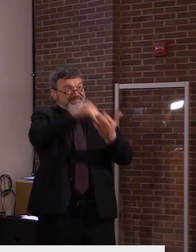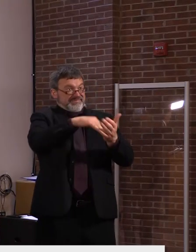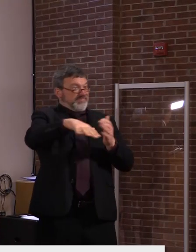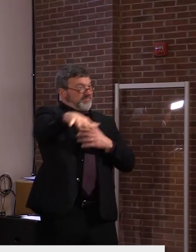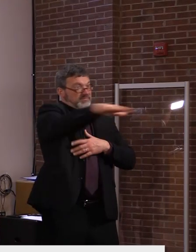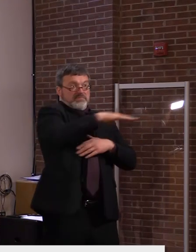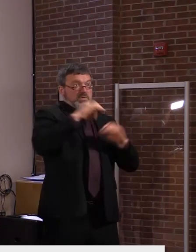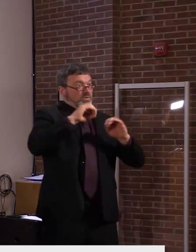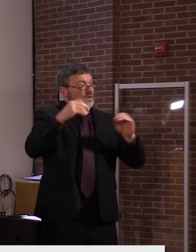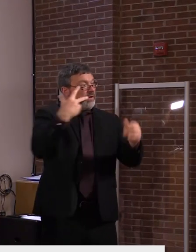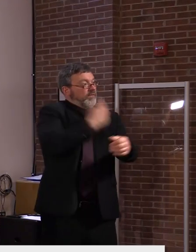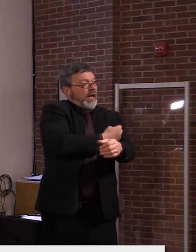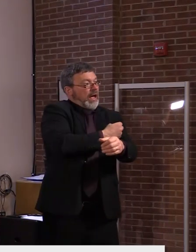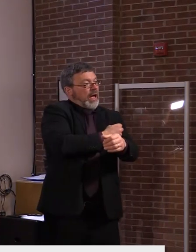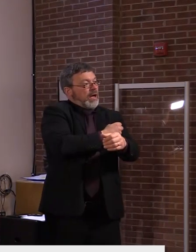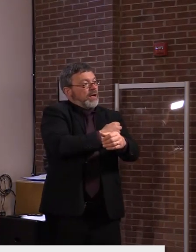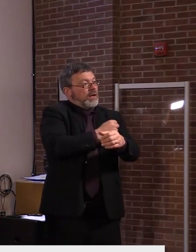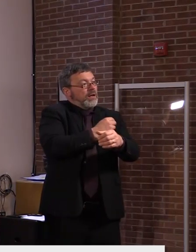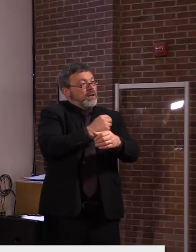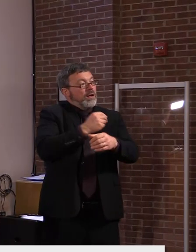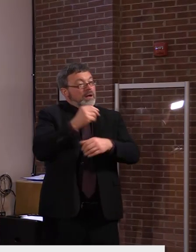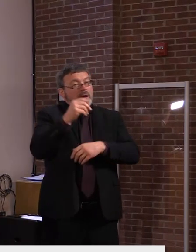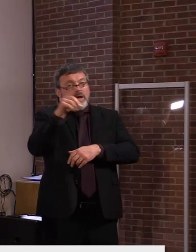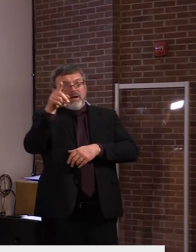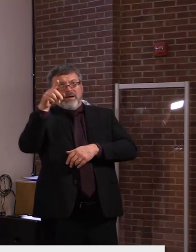the 500,000 that are,